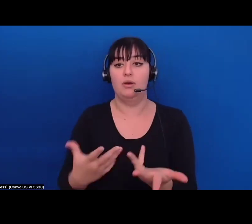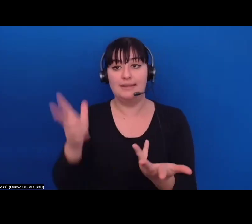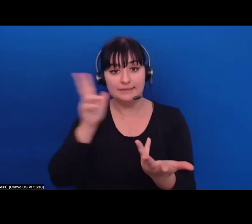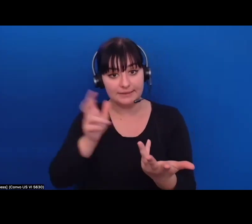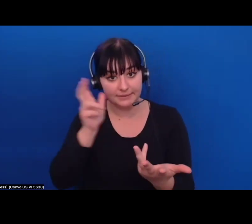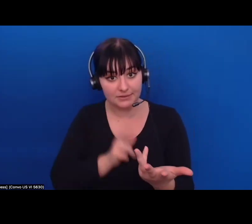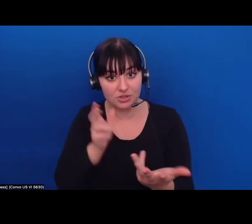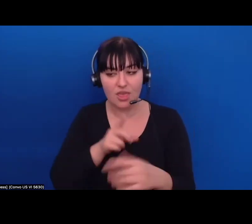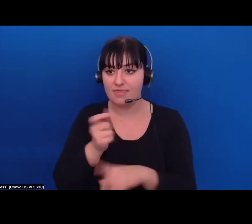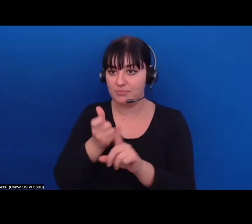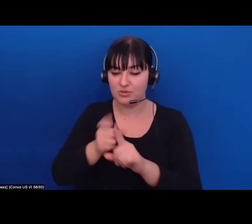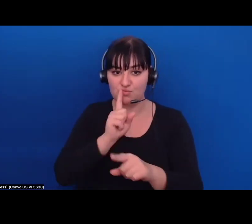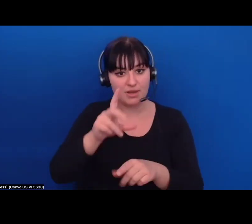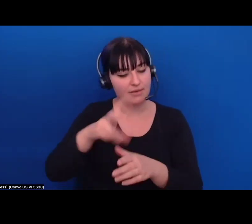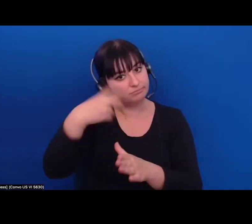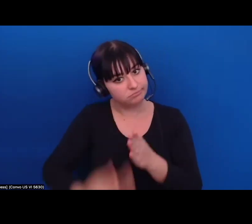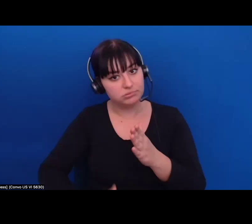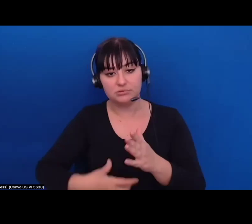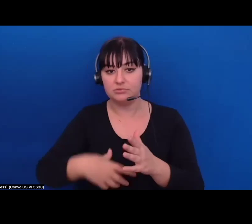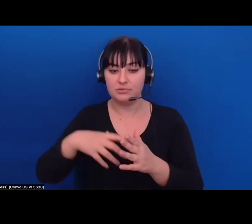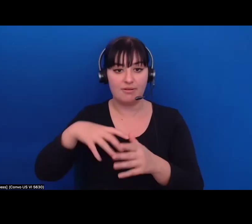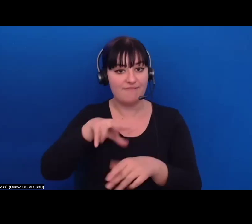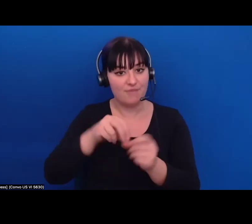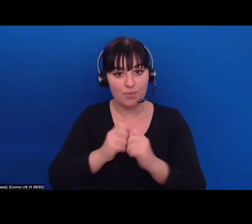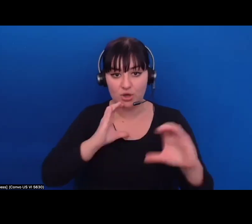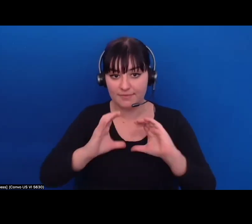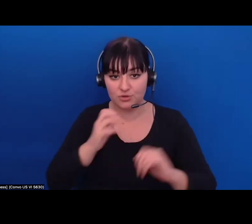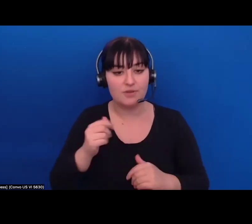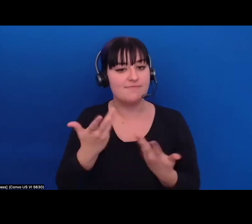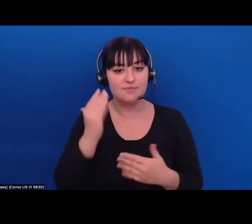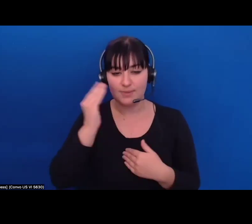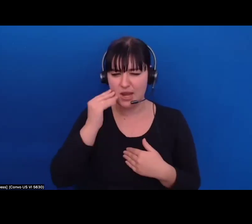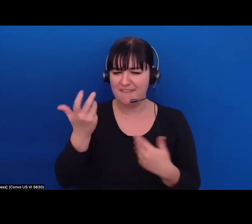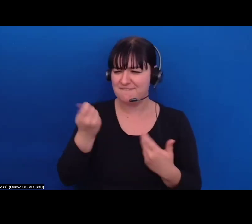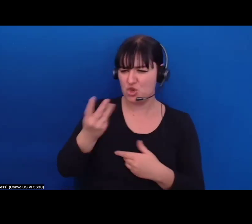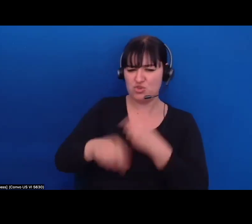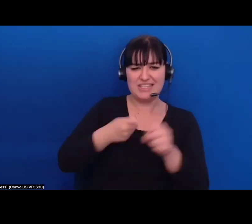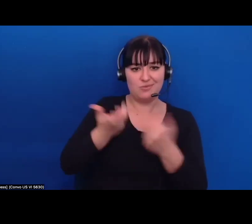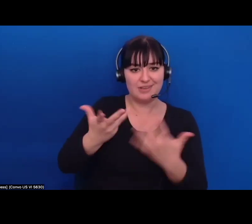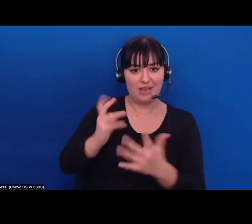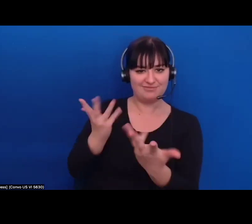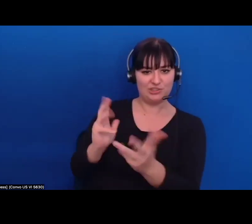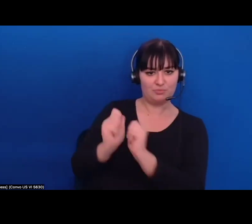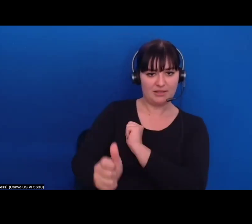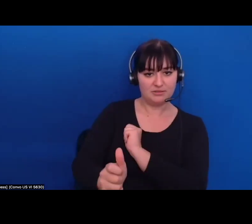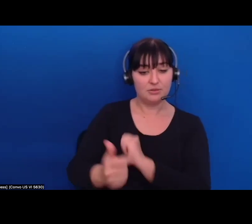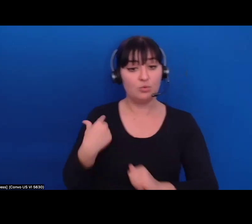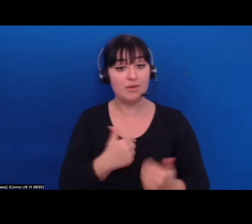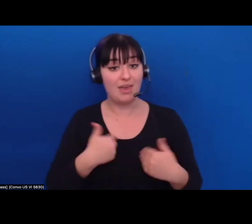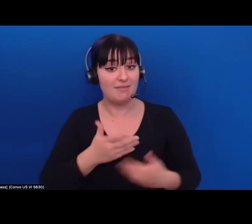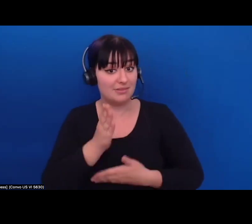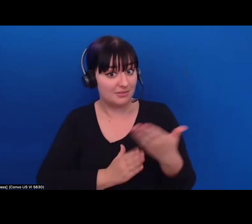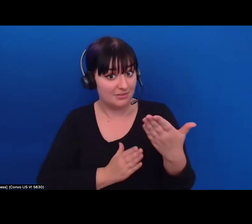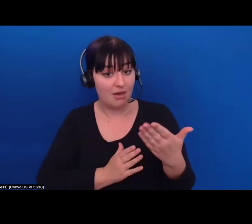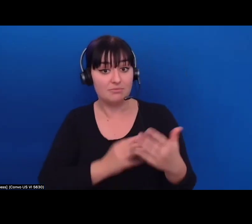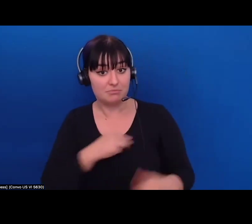are, very familiar with it. It's been a couple of years since it passed, and we have some members who may be a little bit less